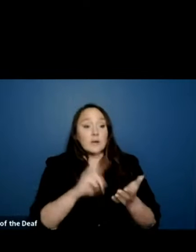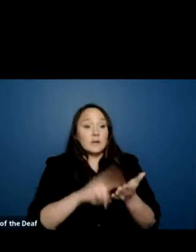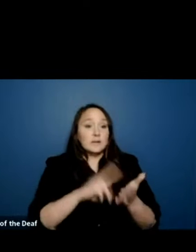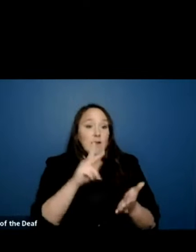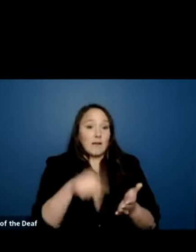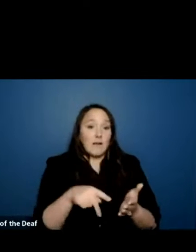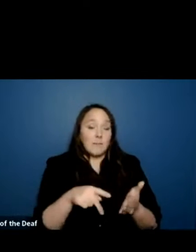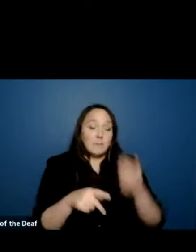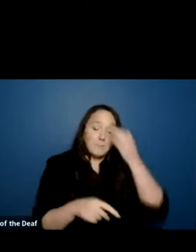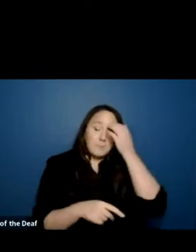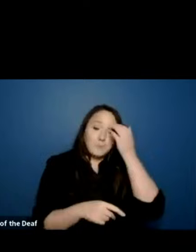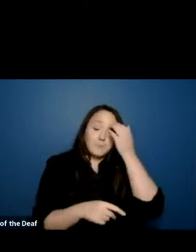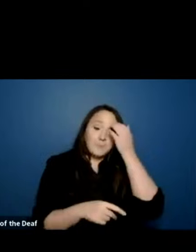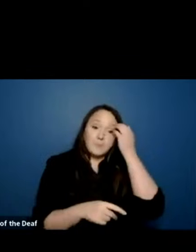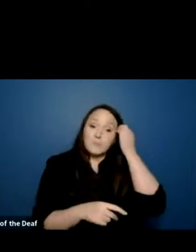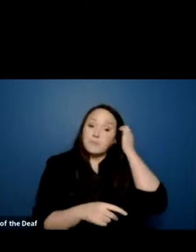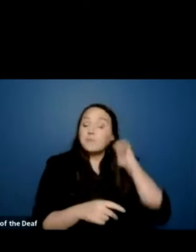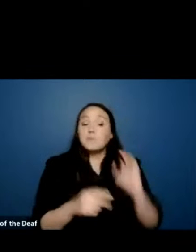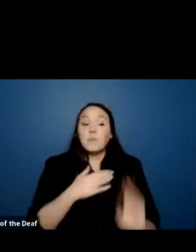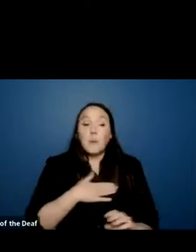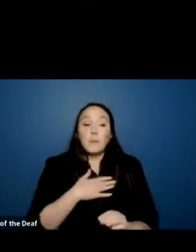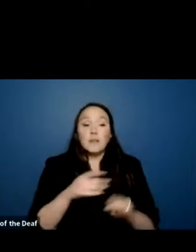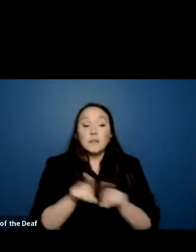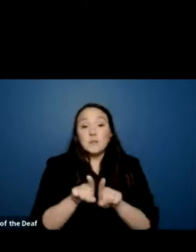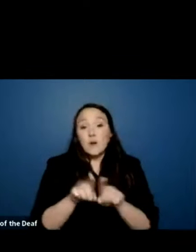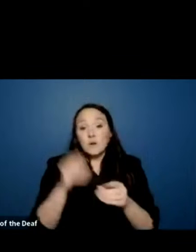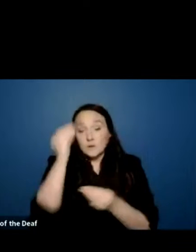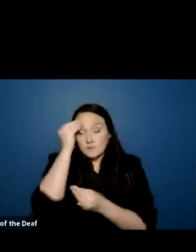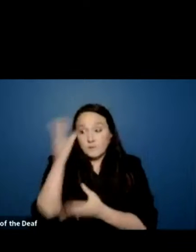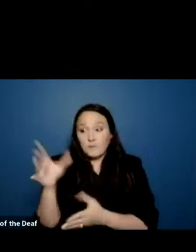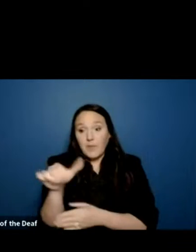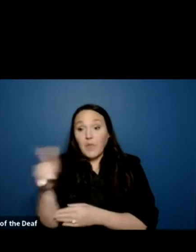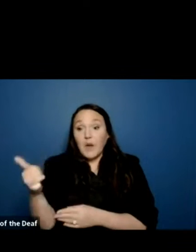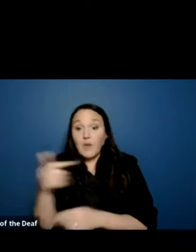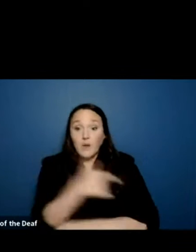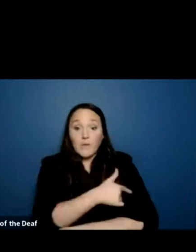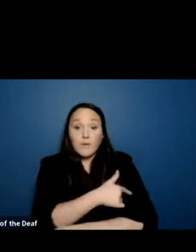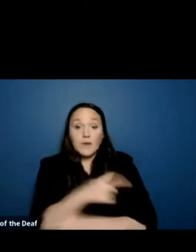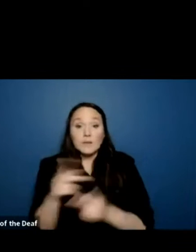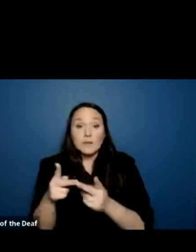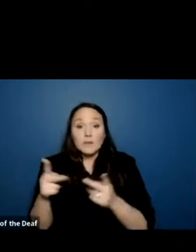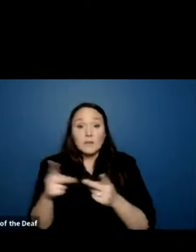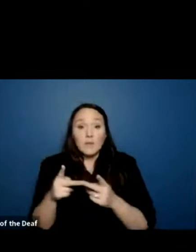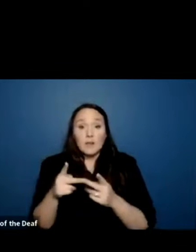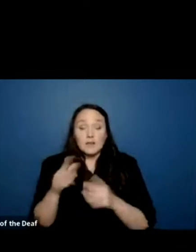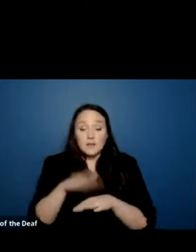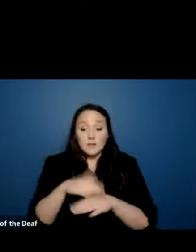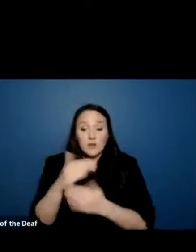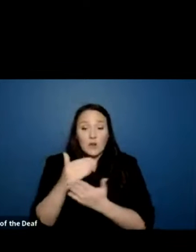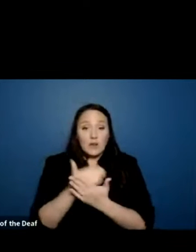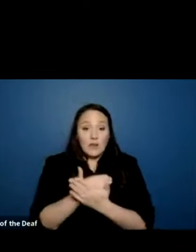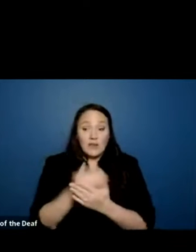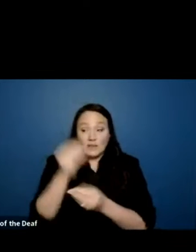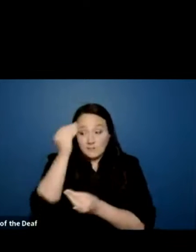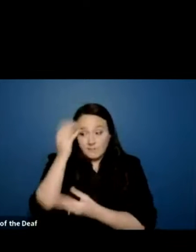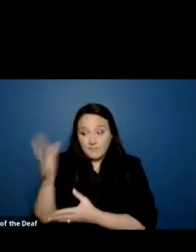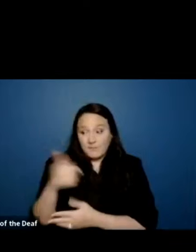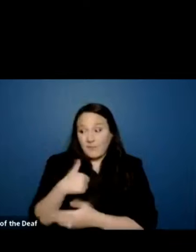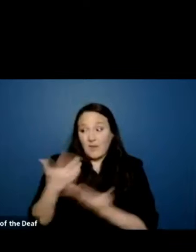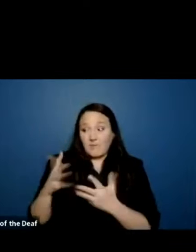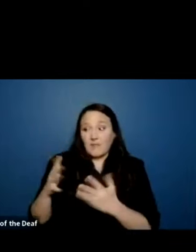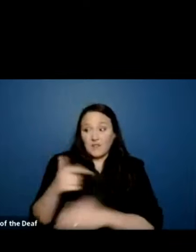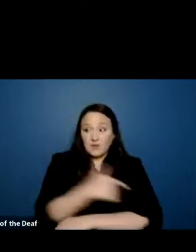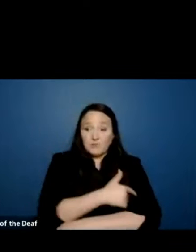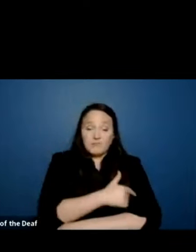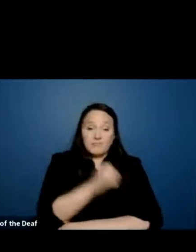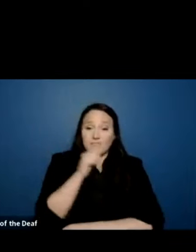get you signed up. And please also let those other vaccine providers that have you on their wait list know if you've found another opportunity as